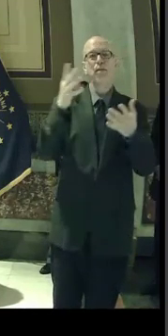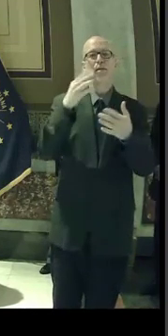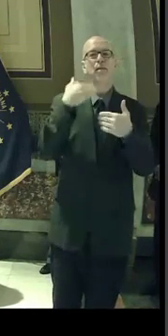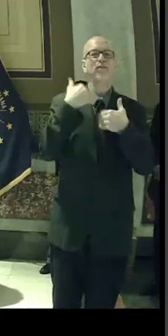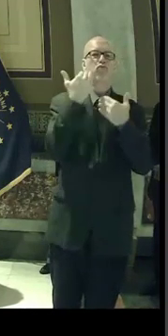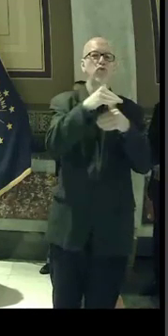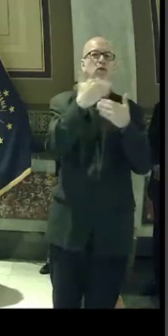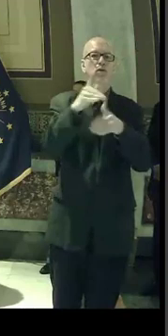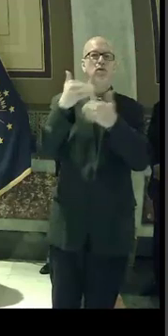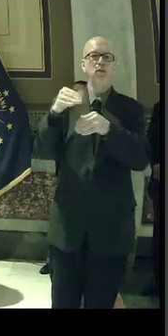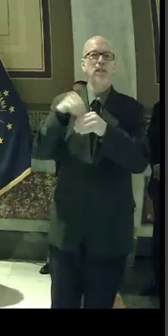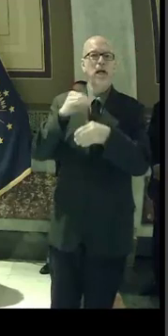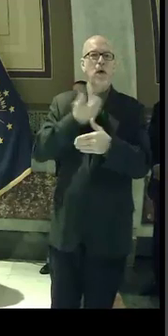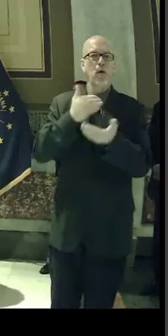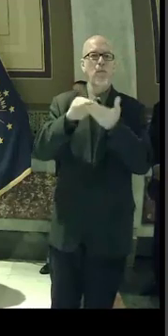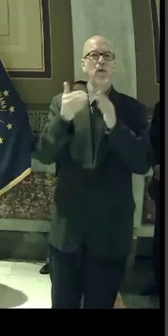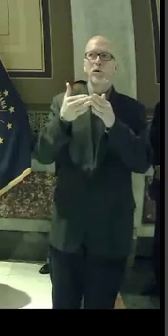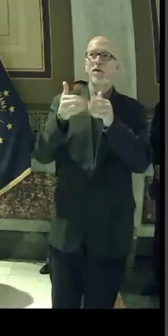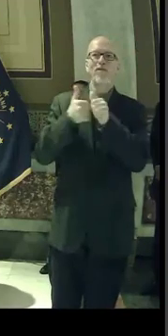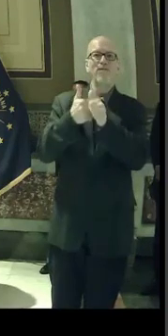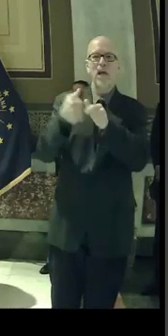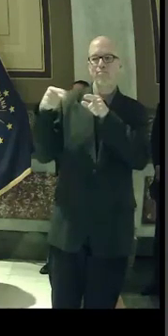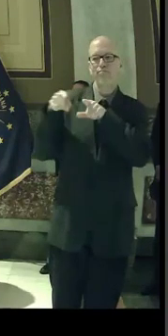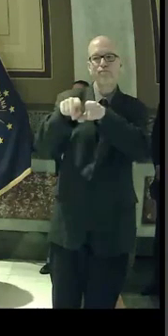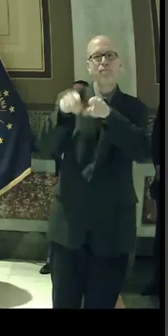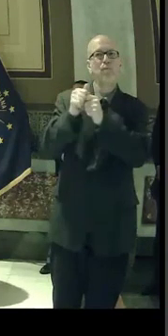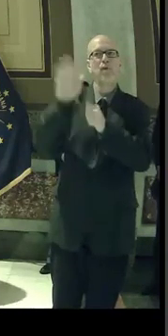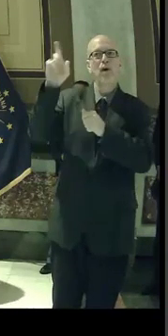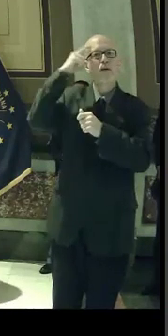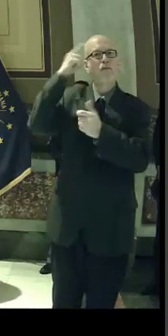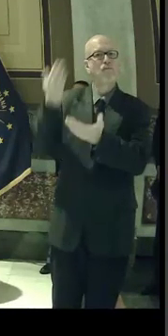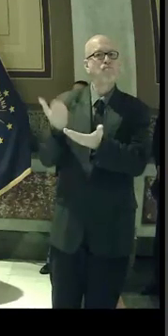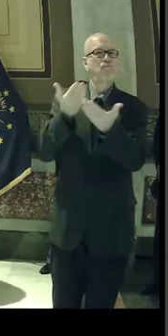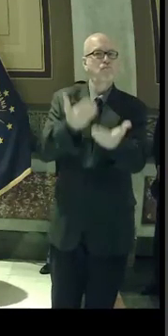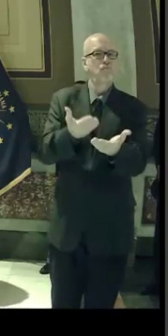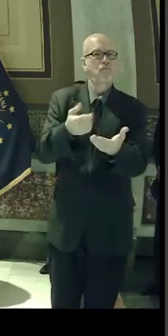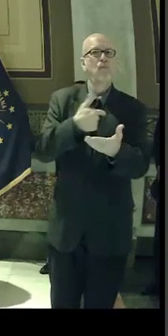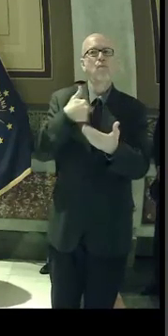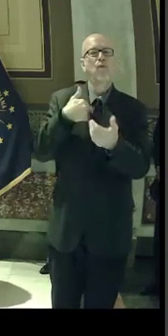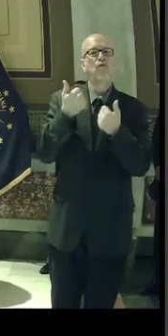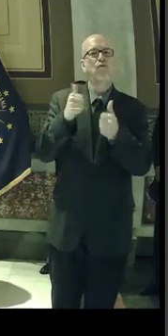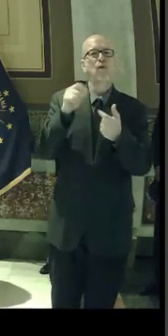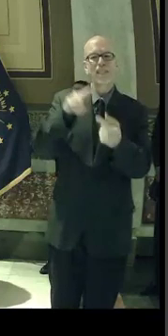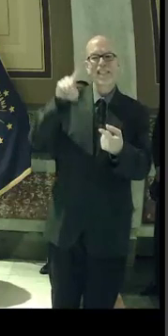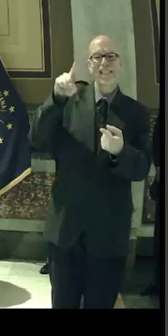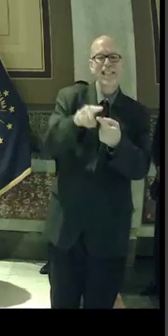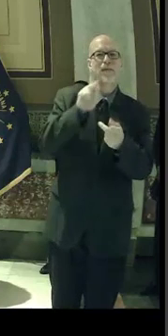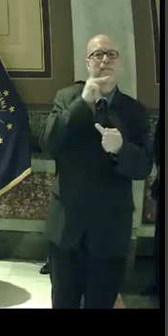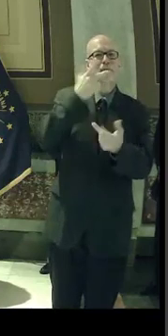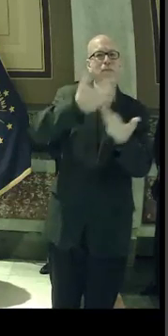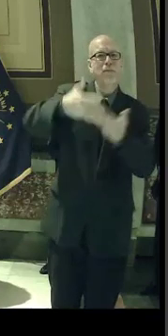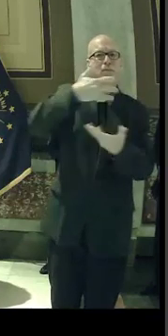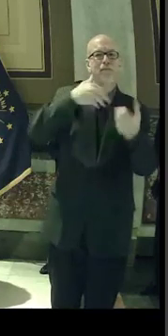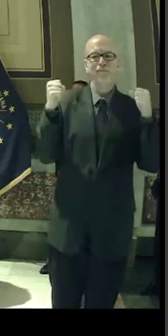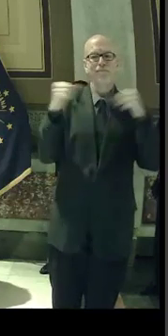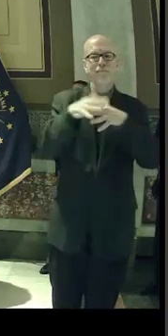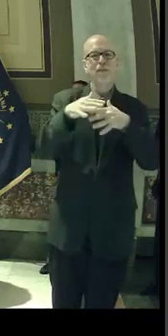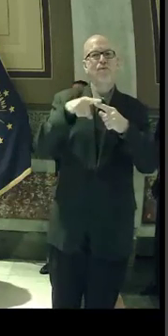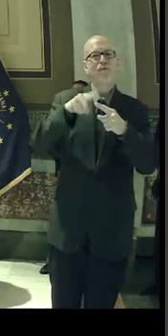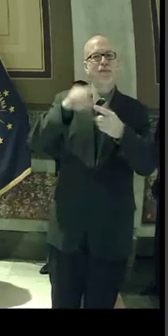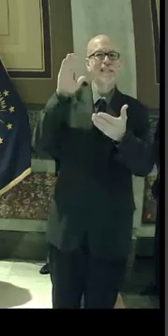community in line with the governor's recommendations that aim to create social distance and mitigate the spread